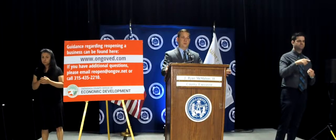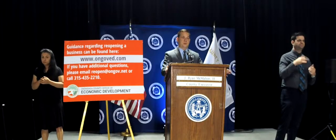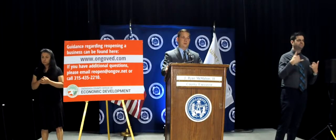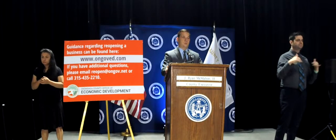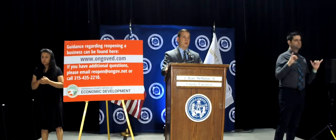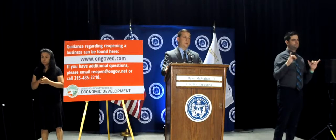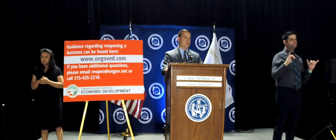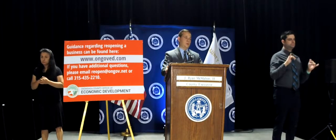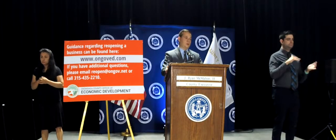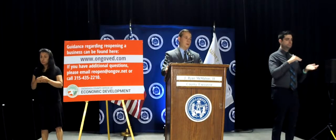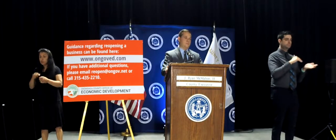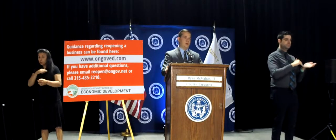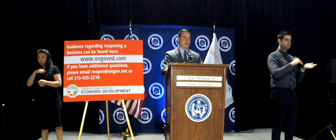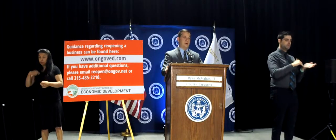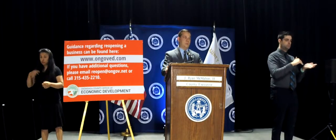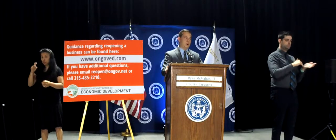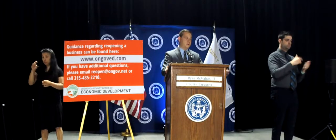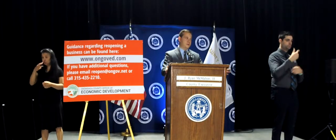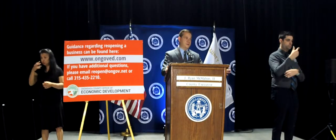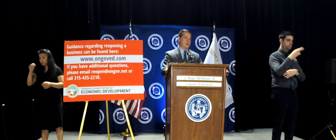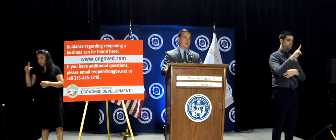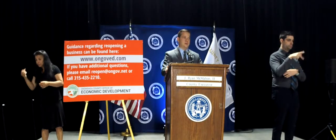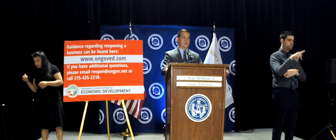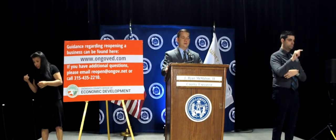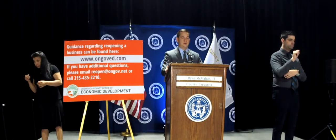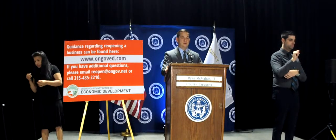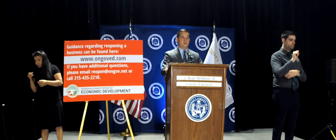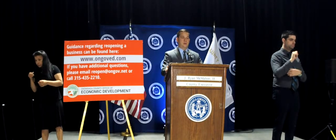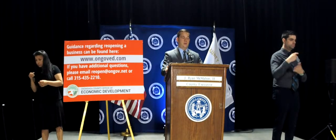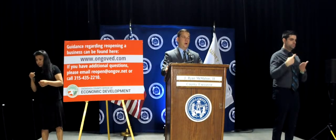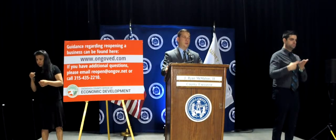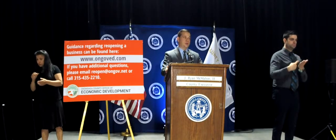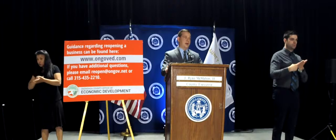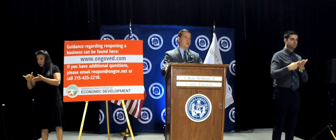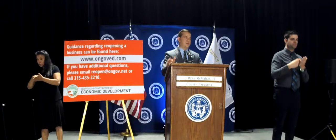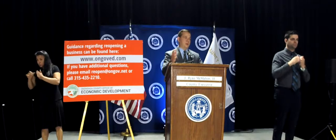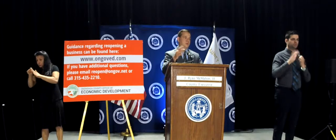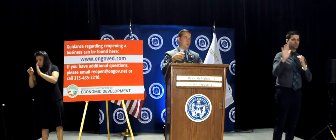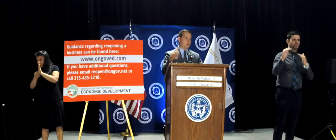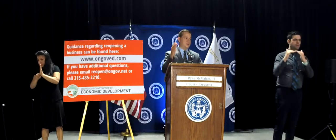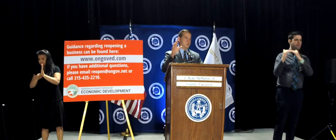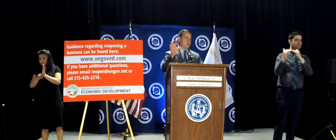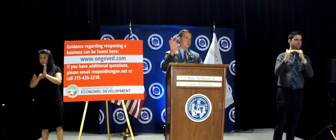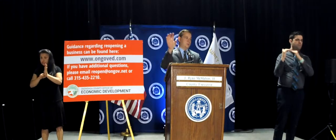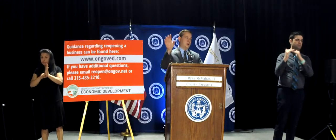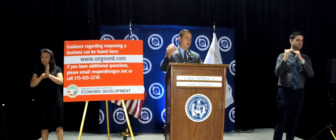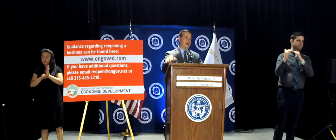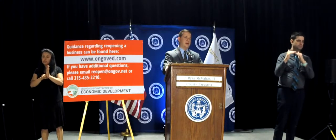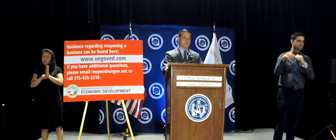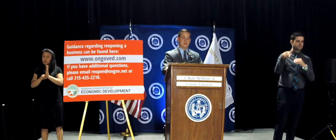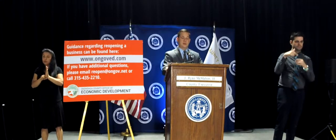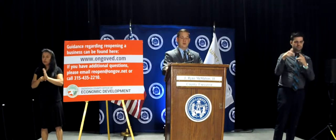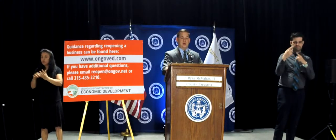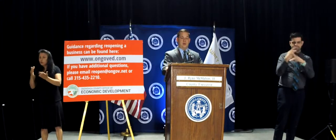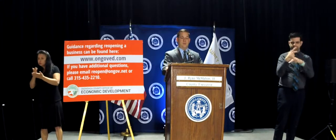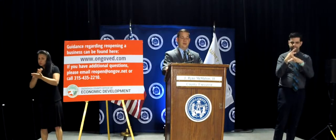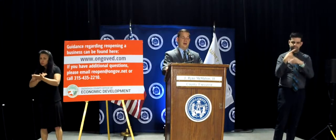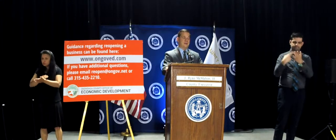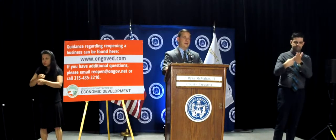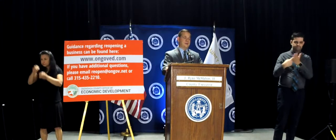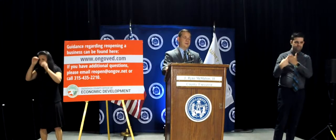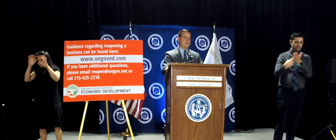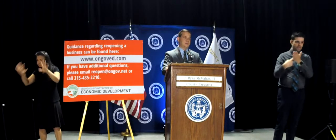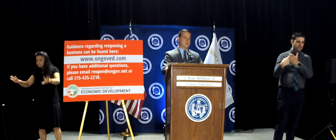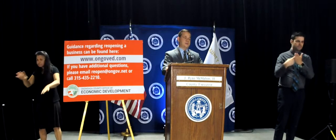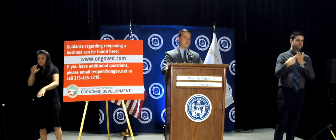Dr. Gupta is working with her counterparts of the state and some of the other larger counties about doing this so we can put out guidance. But